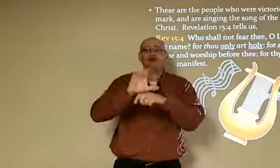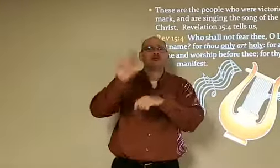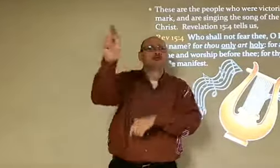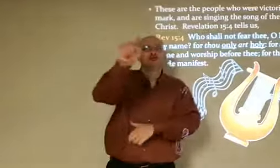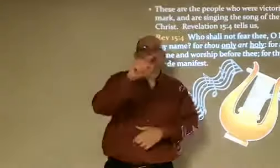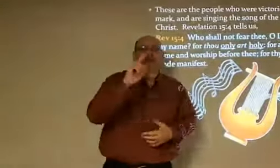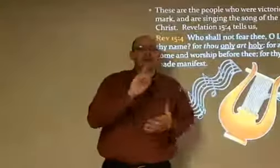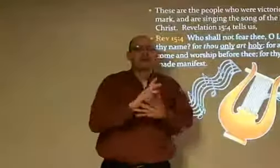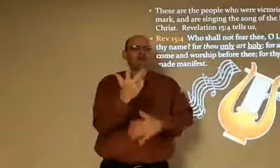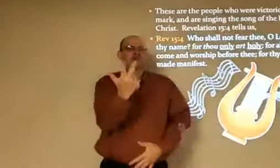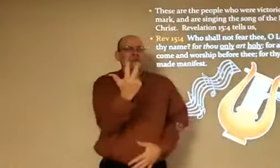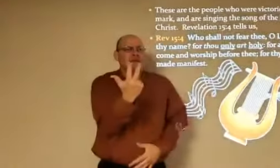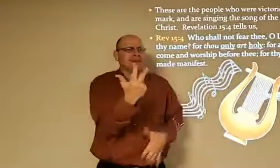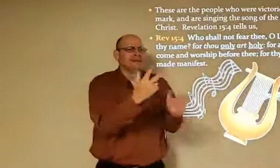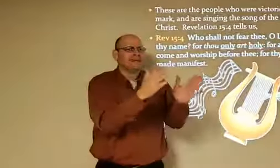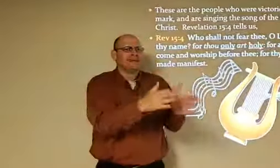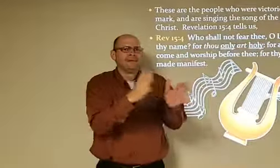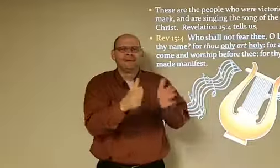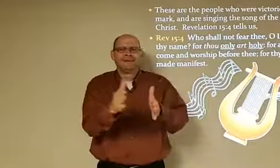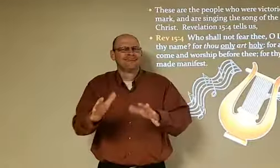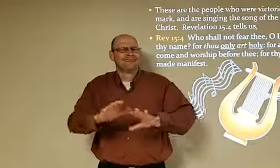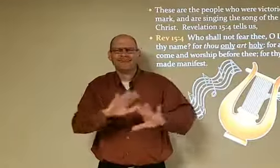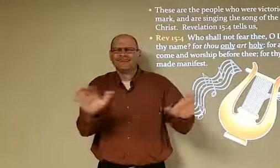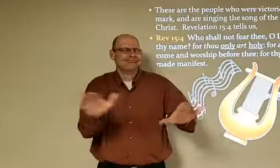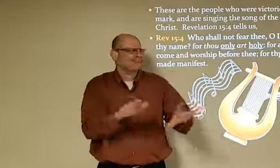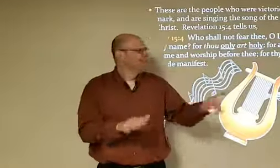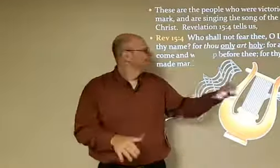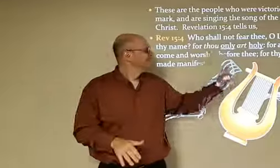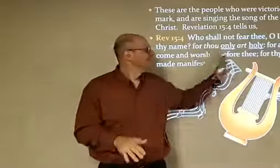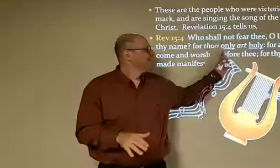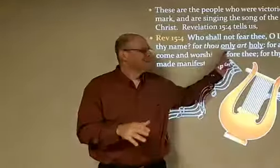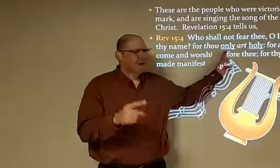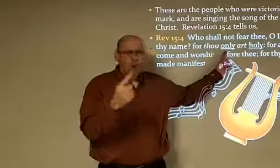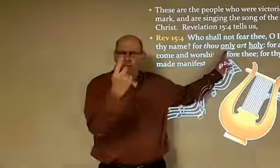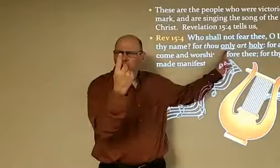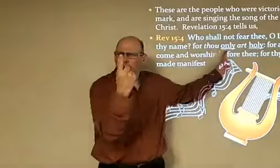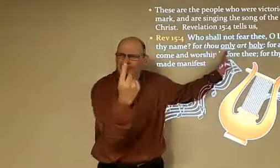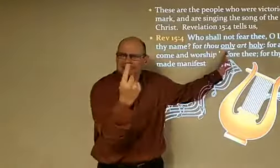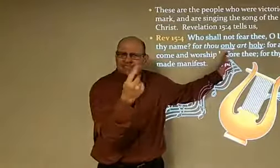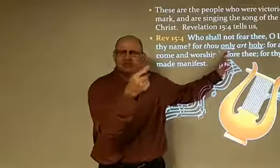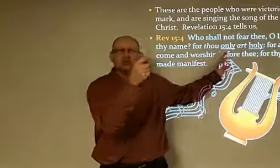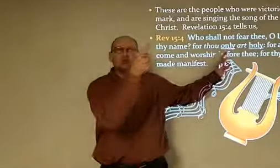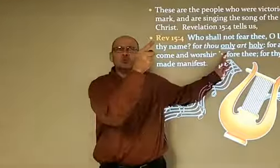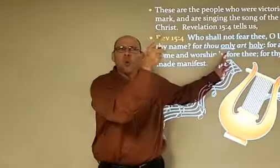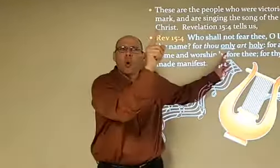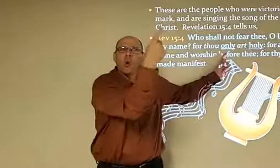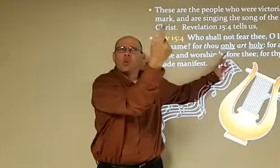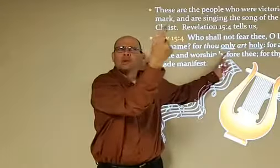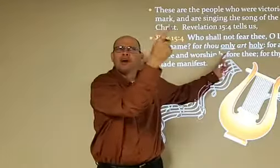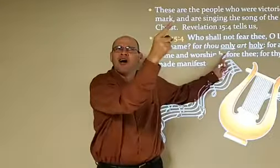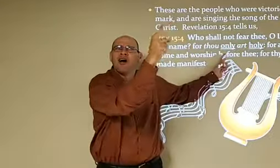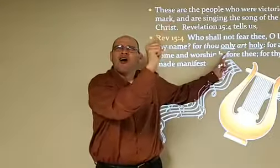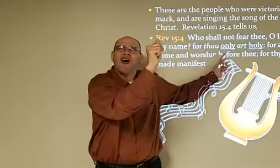It says, for thou only. There's not three persons here. Only means one.